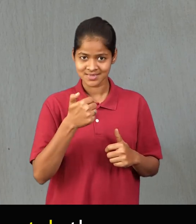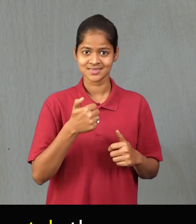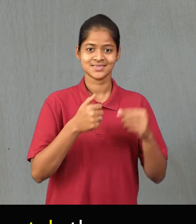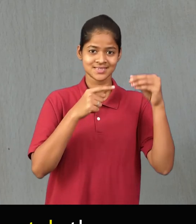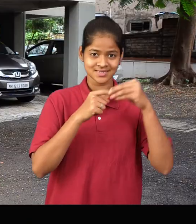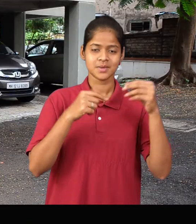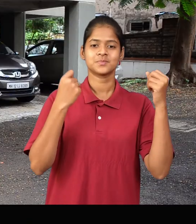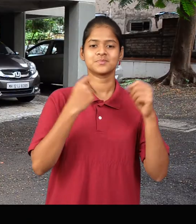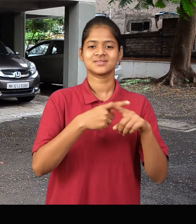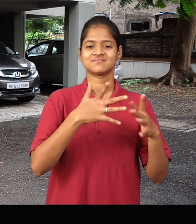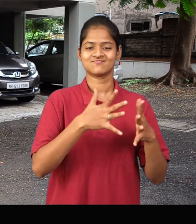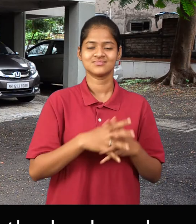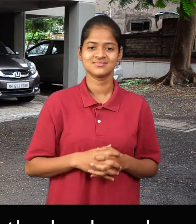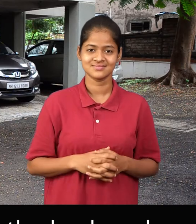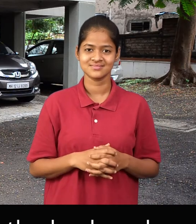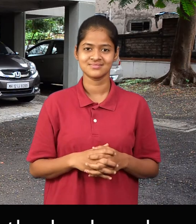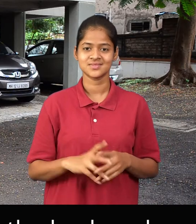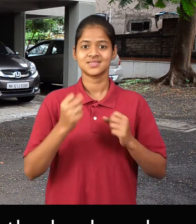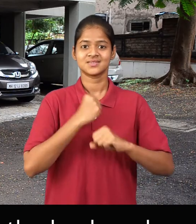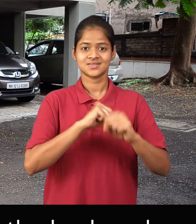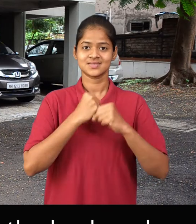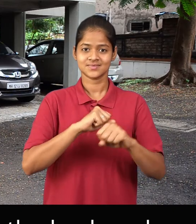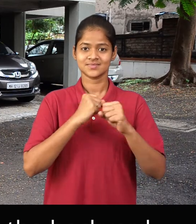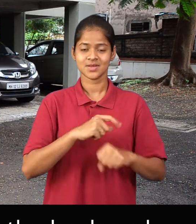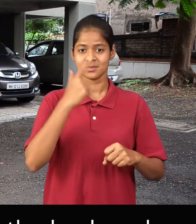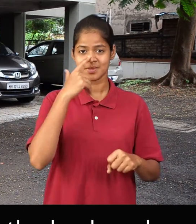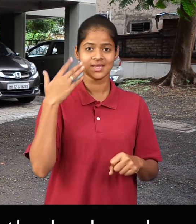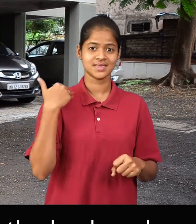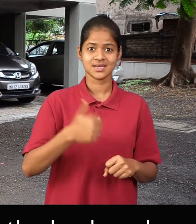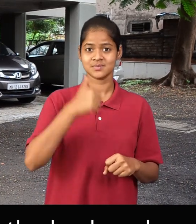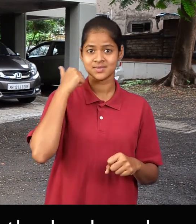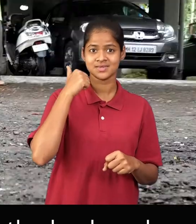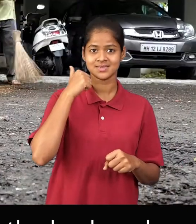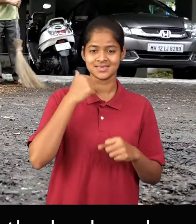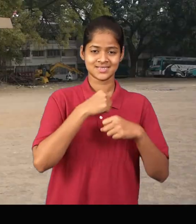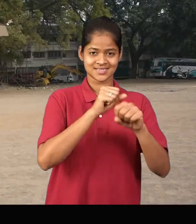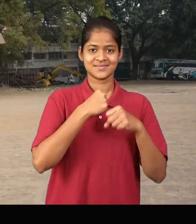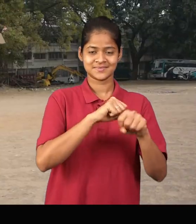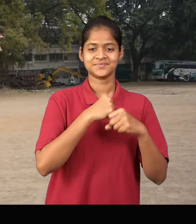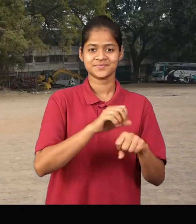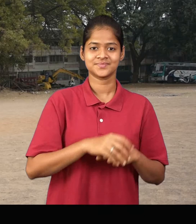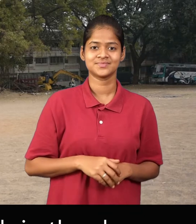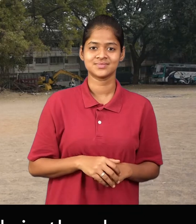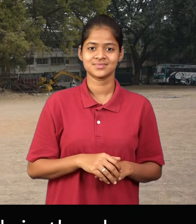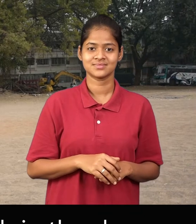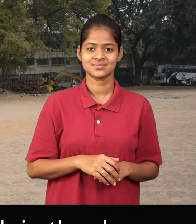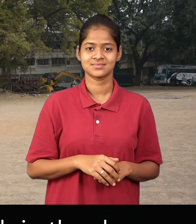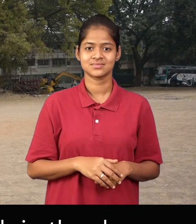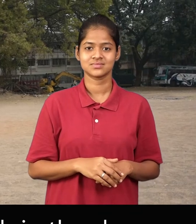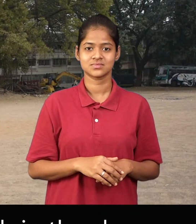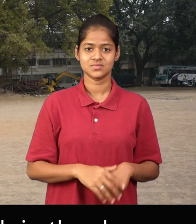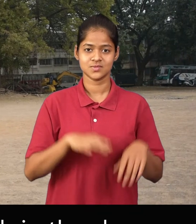the pen. Sweep Brother can sweep the backyard. Fly Kites